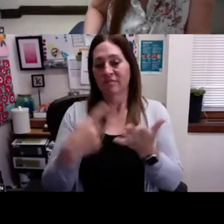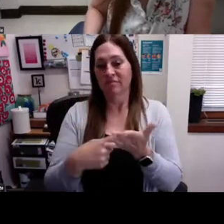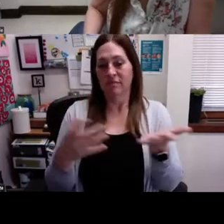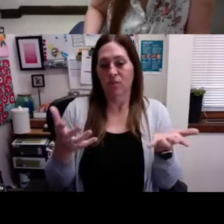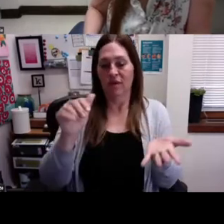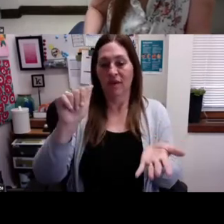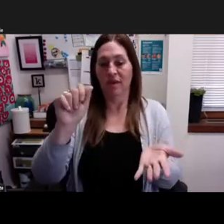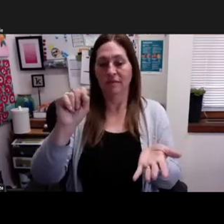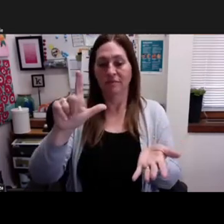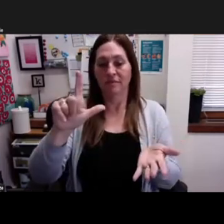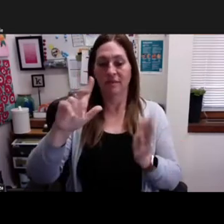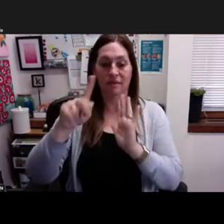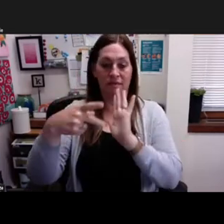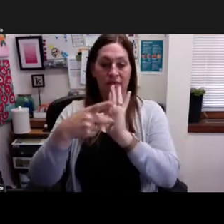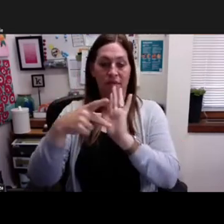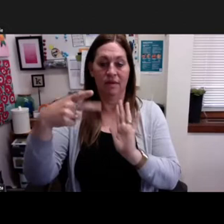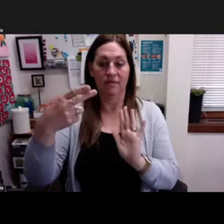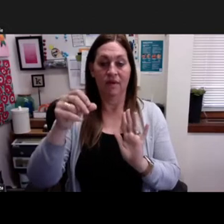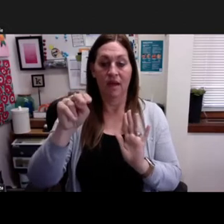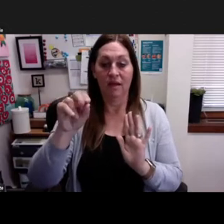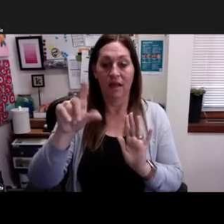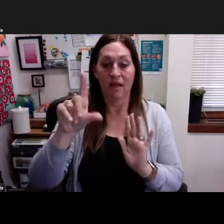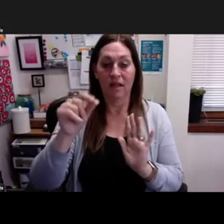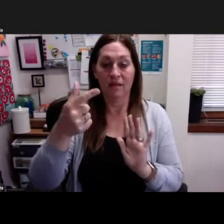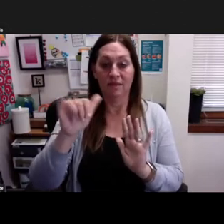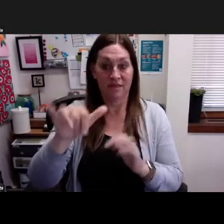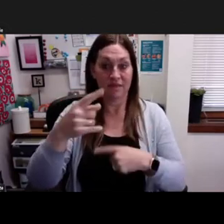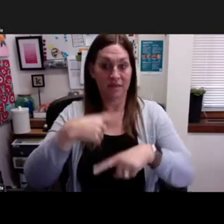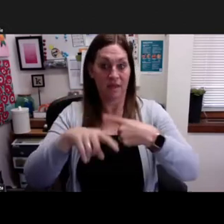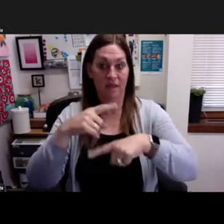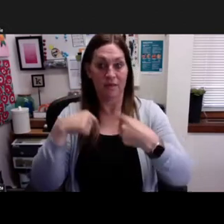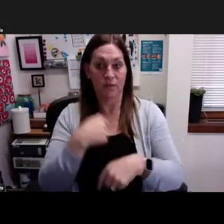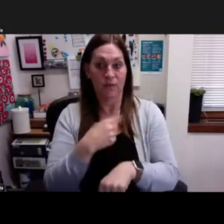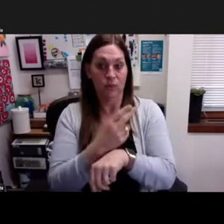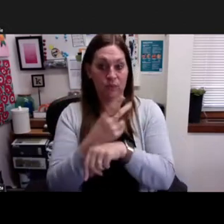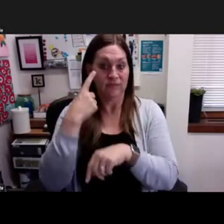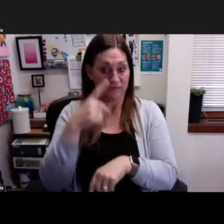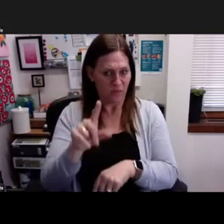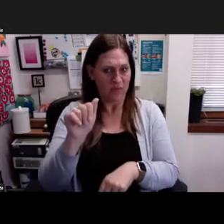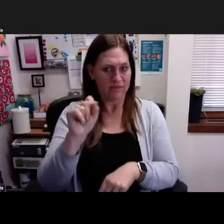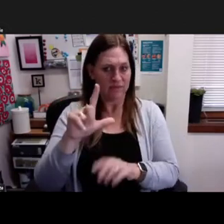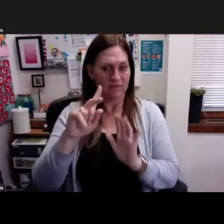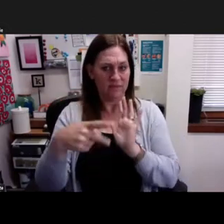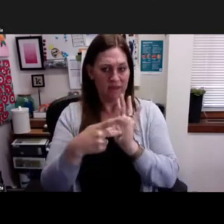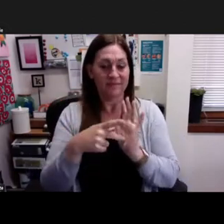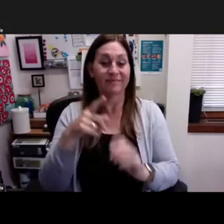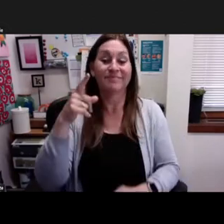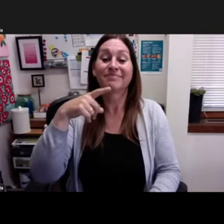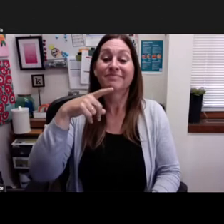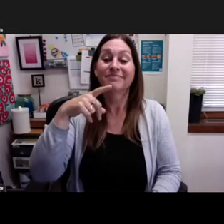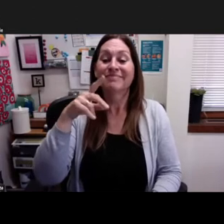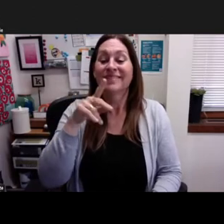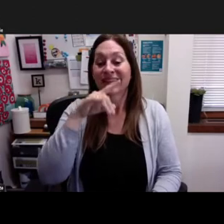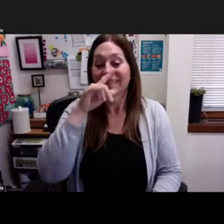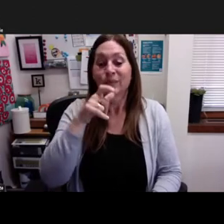Okay, so now I want to discuss what ASL phonetics, phonology is, excuse me. That is